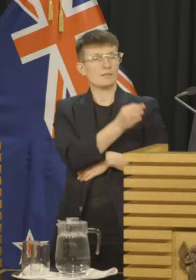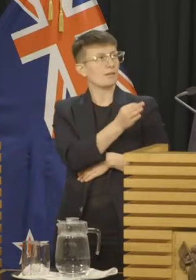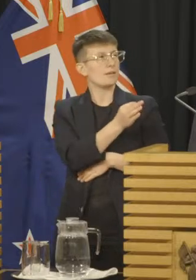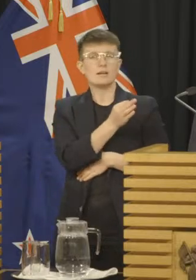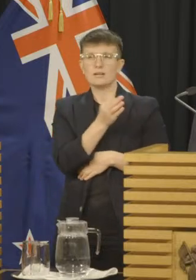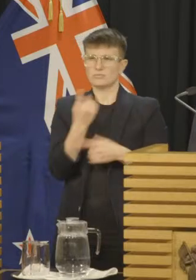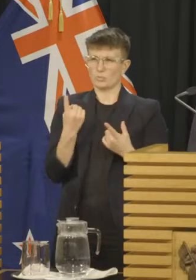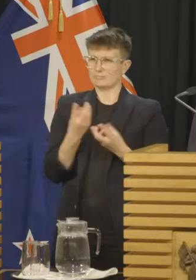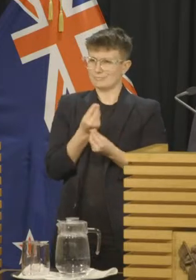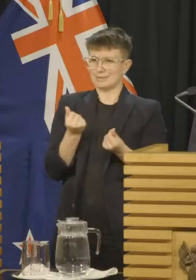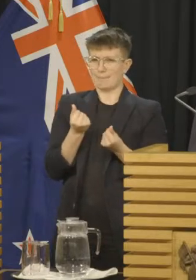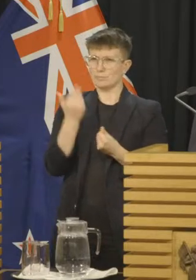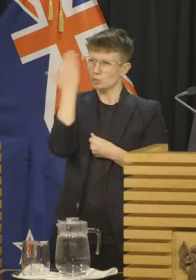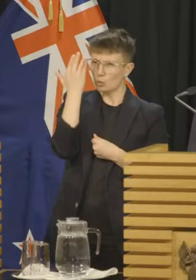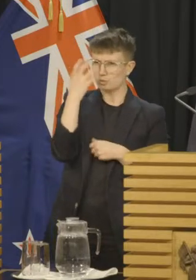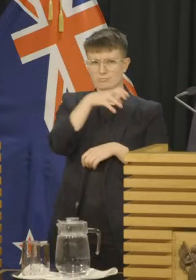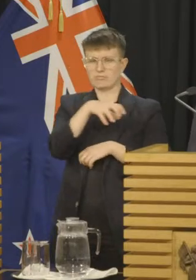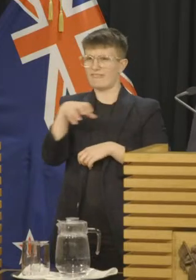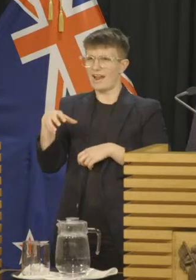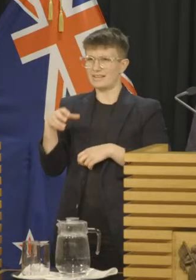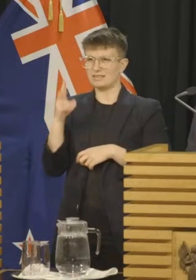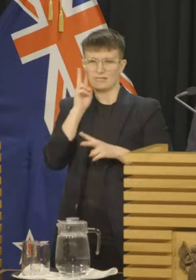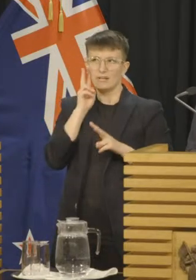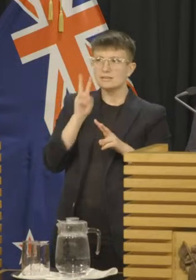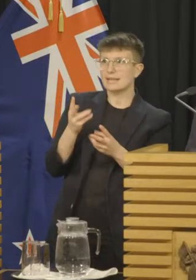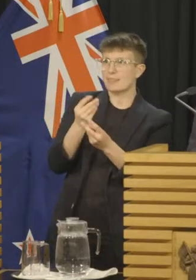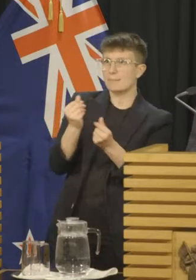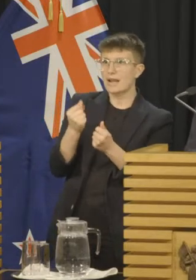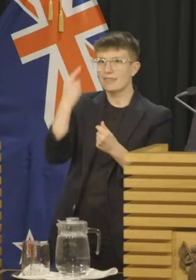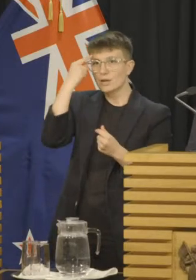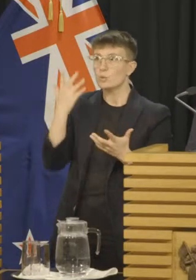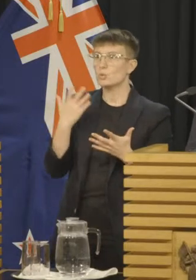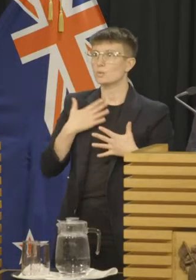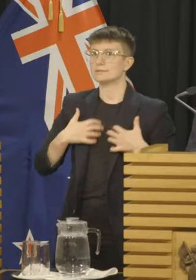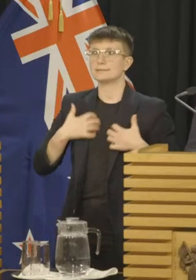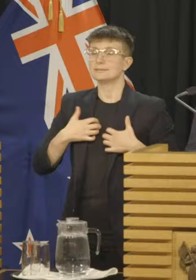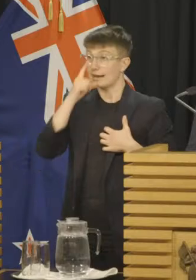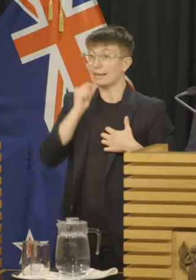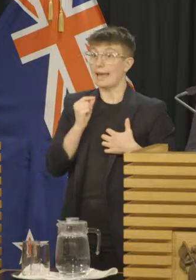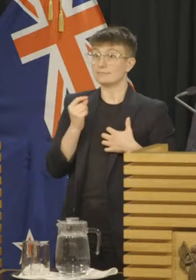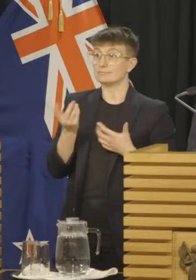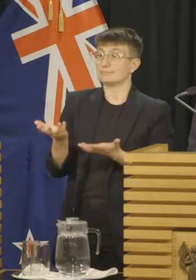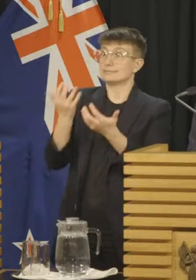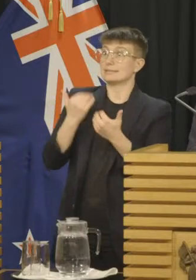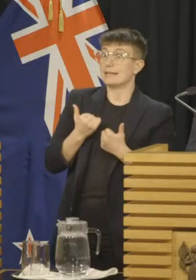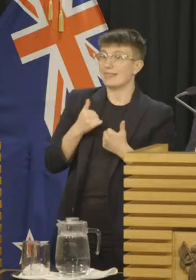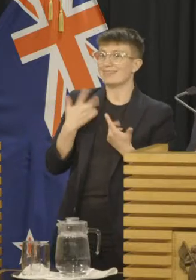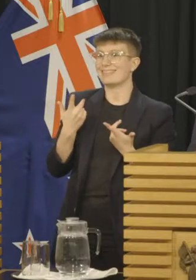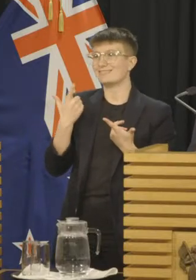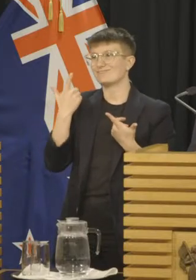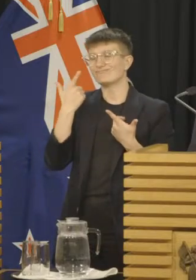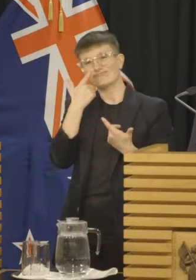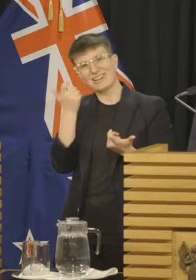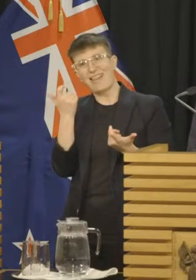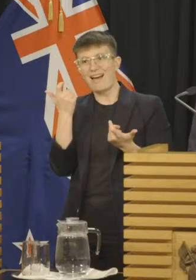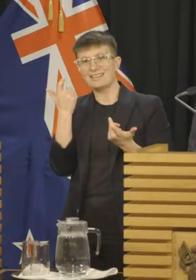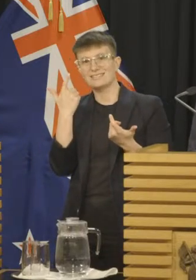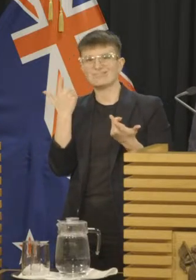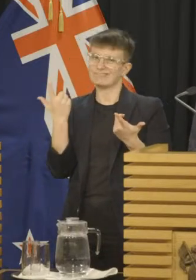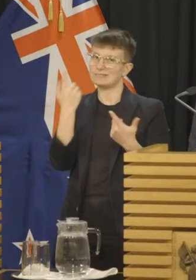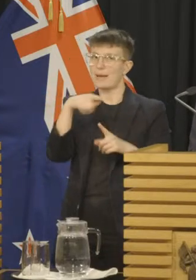this pot of money that they can't access? Look, the criteria, I'm actually meeting with them at 7 o'clock tonight to lay out a bit more